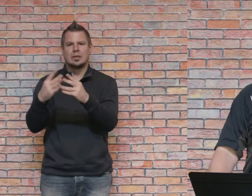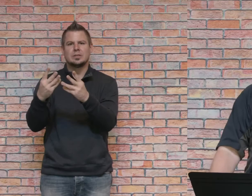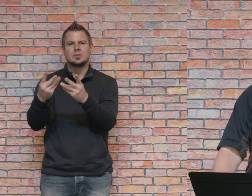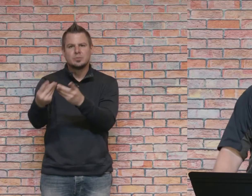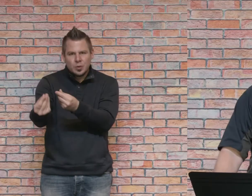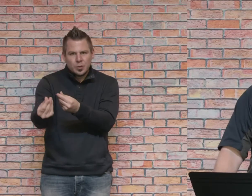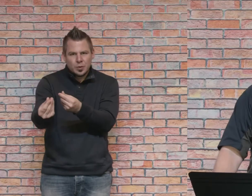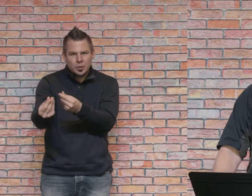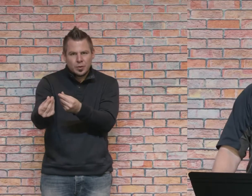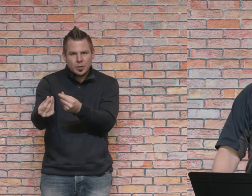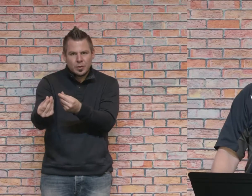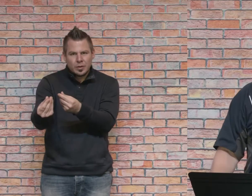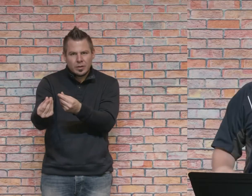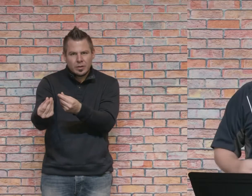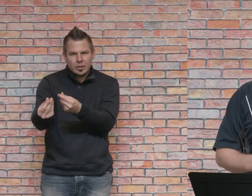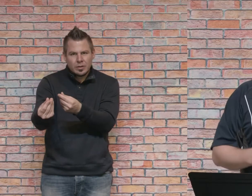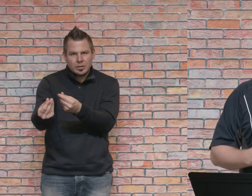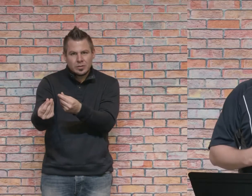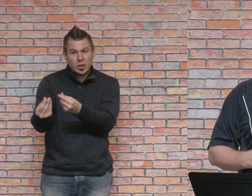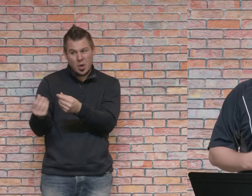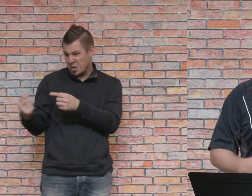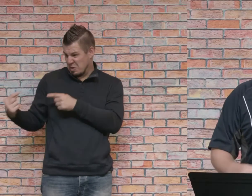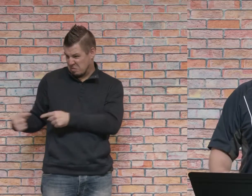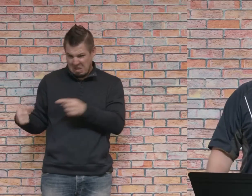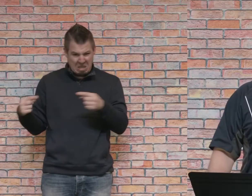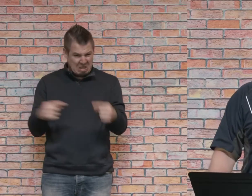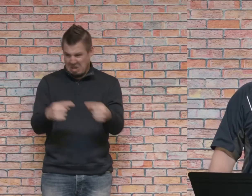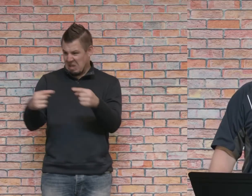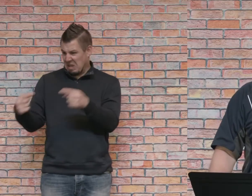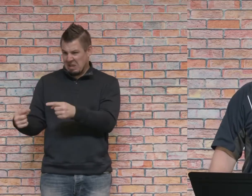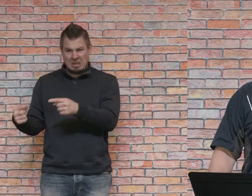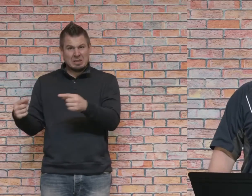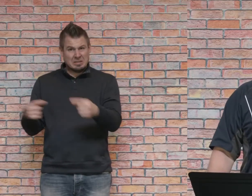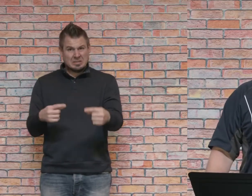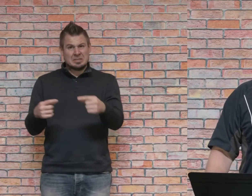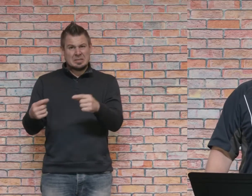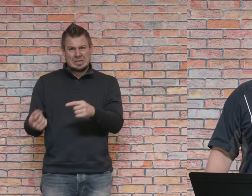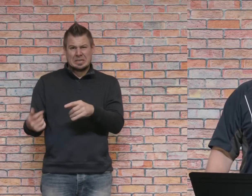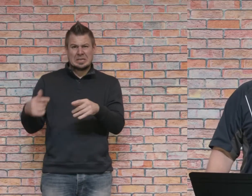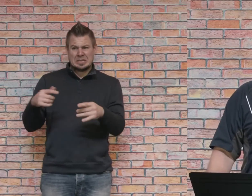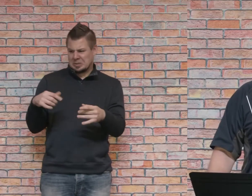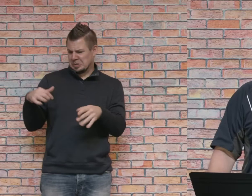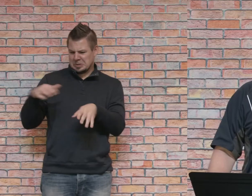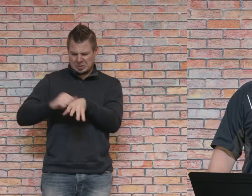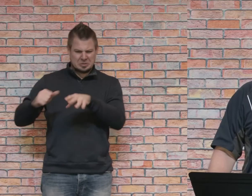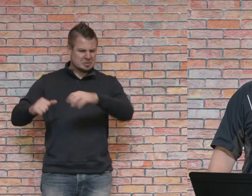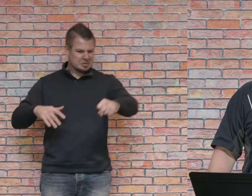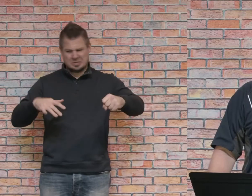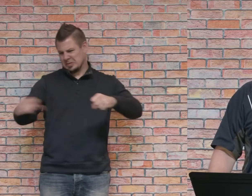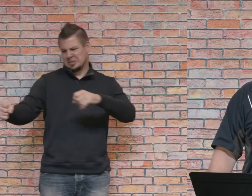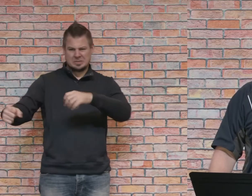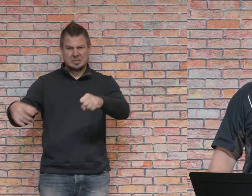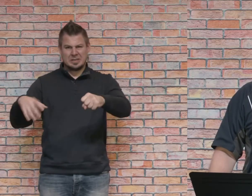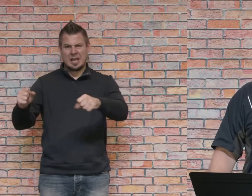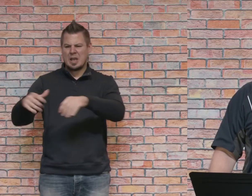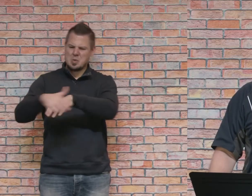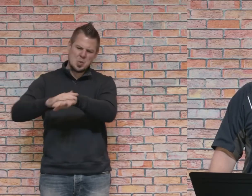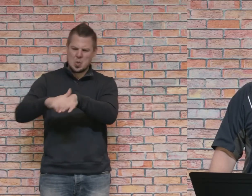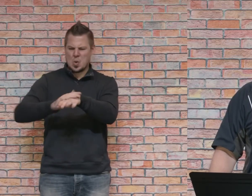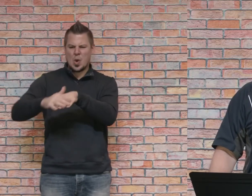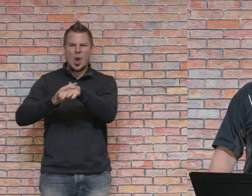painful, all those jagged moments in your life that have been washed by the grace of